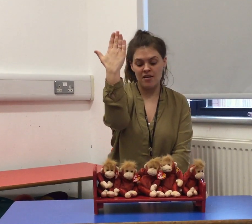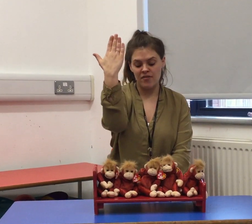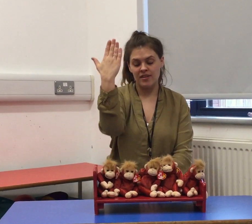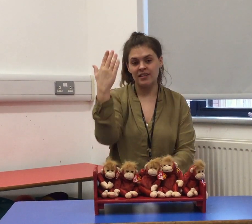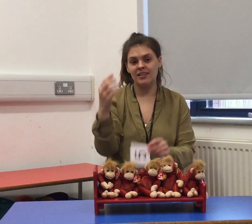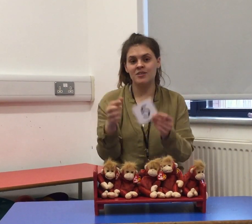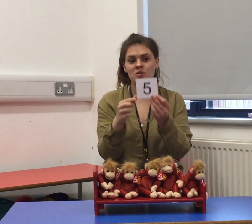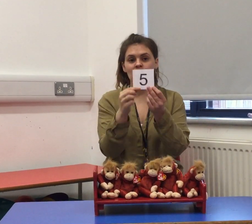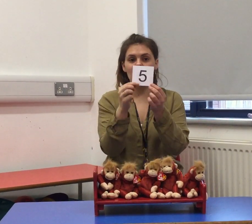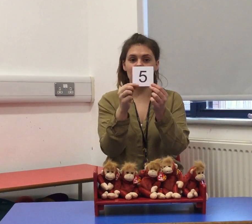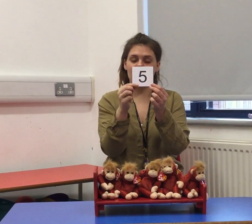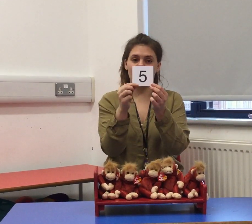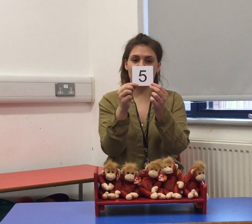3, 4, 5 little monkeys.